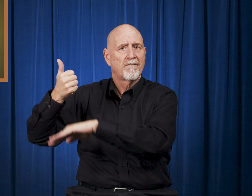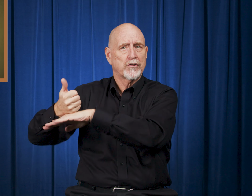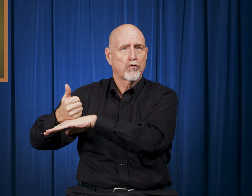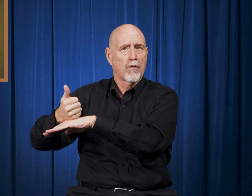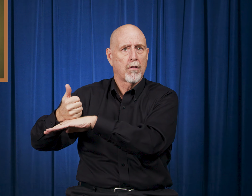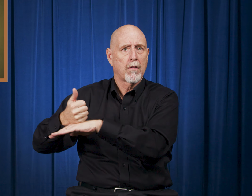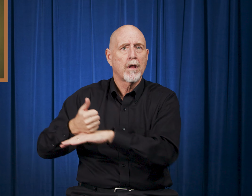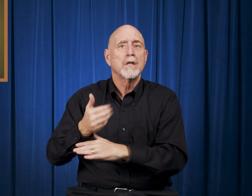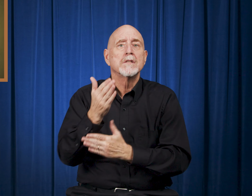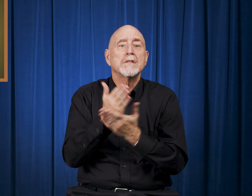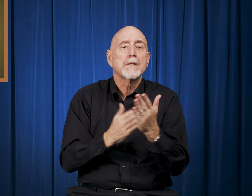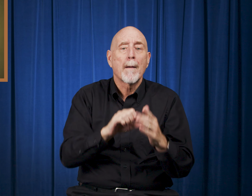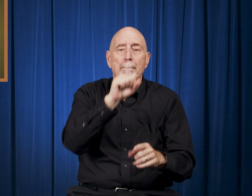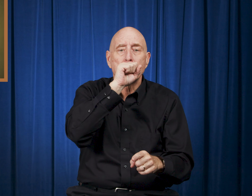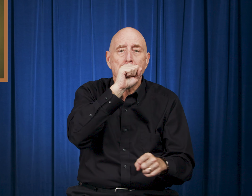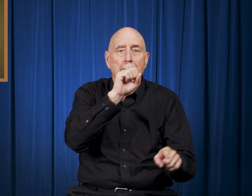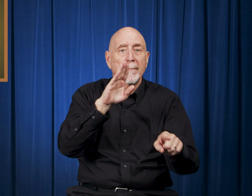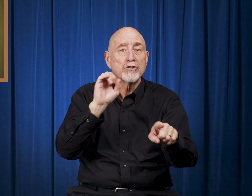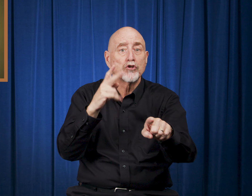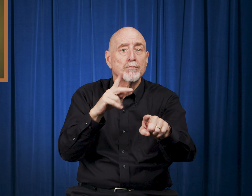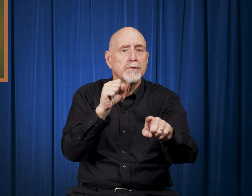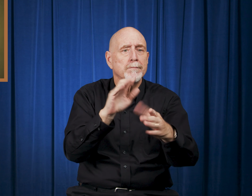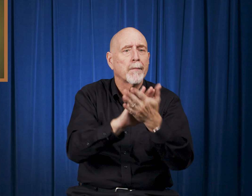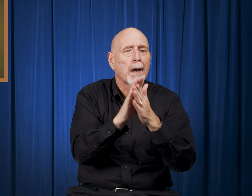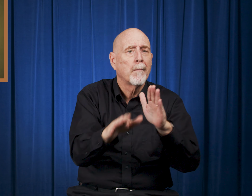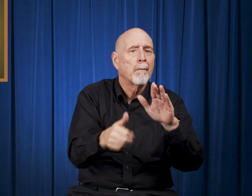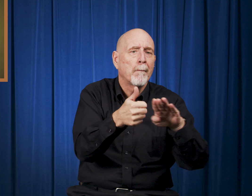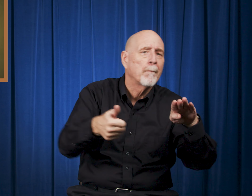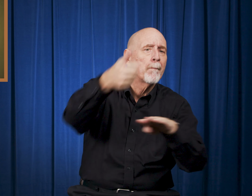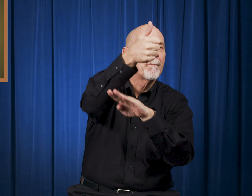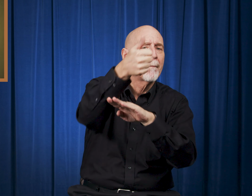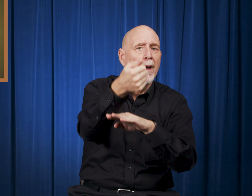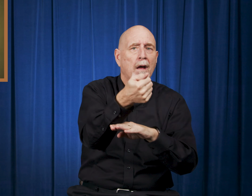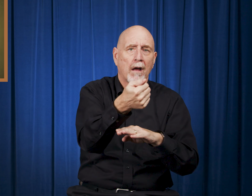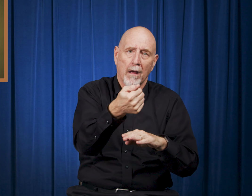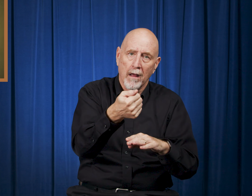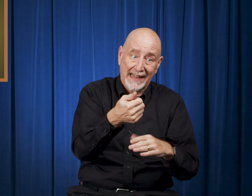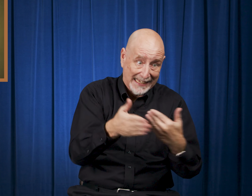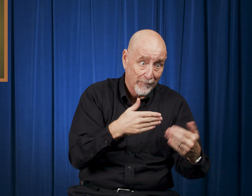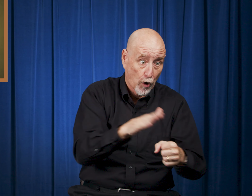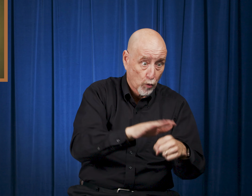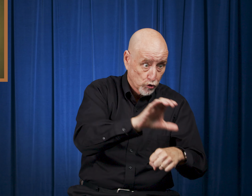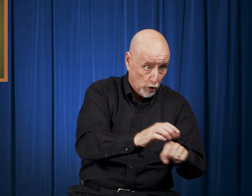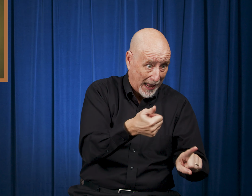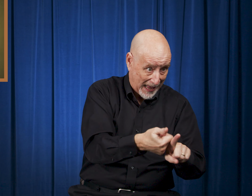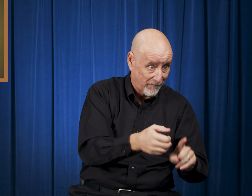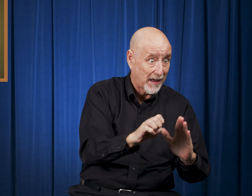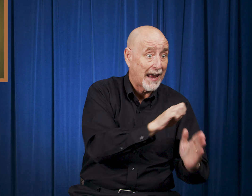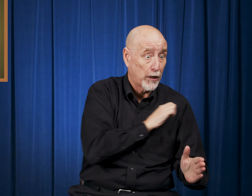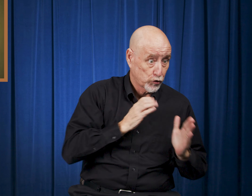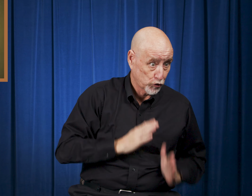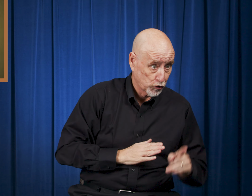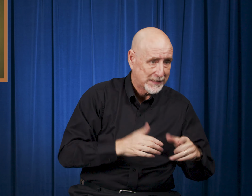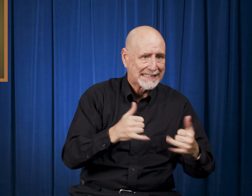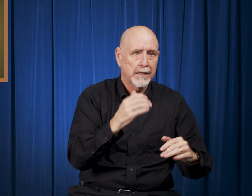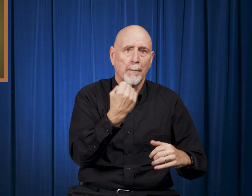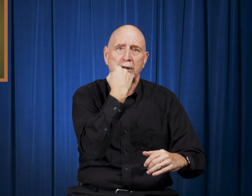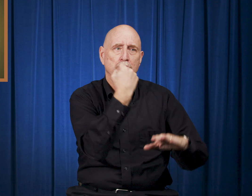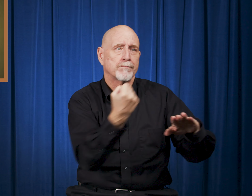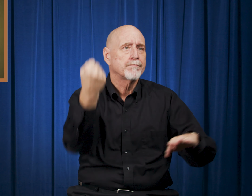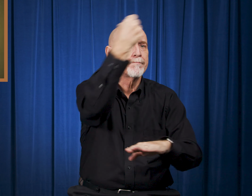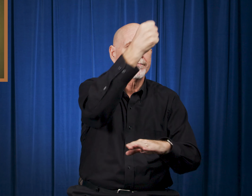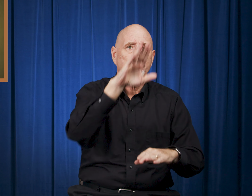given control over multiple churches, even with elderships. And that was all within their respective